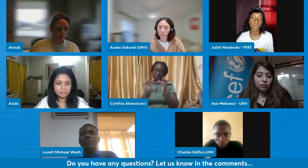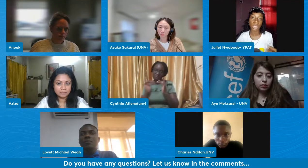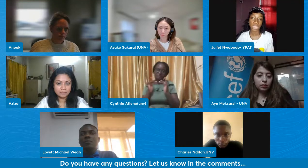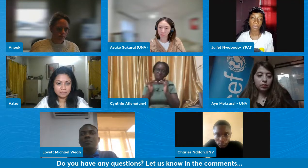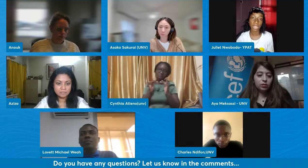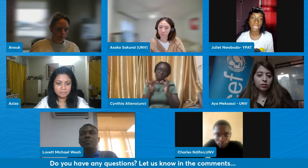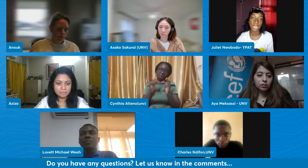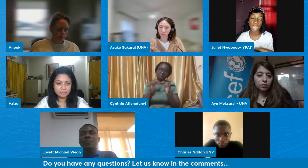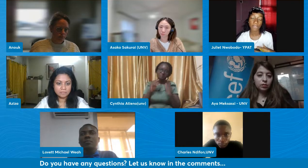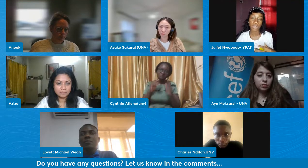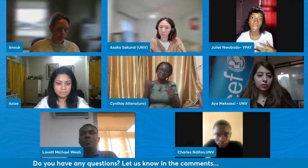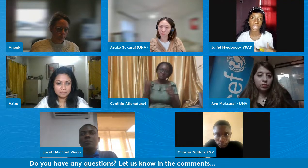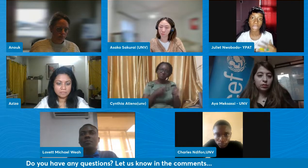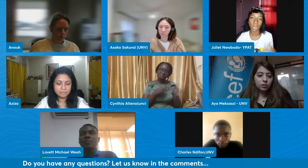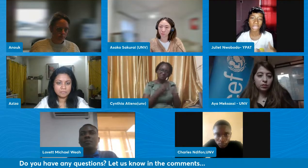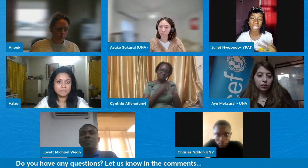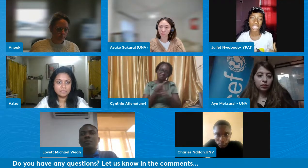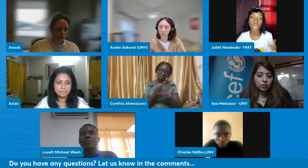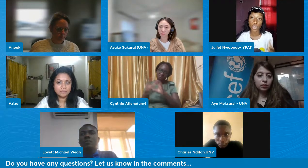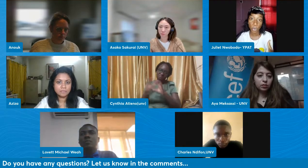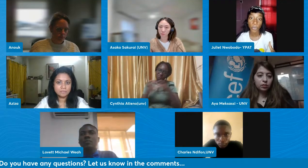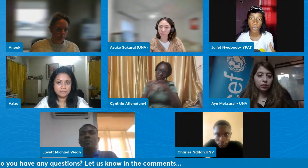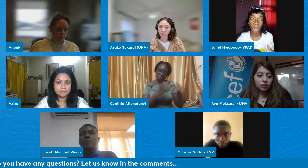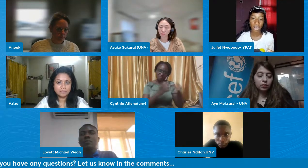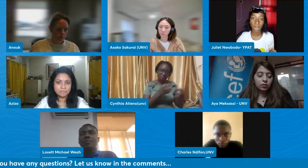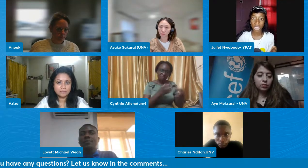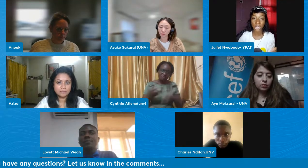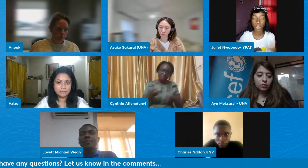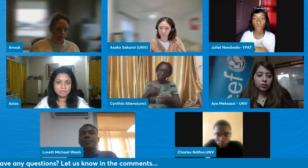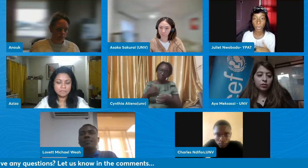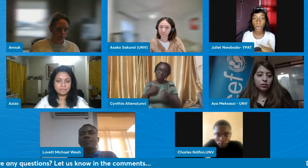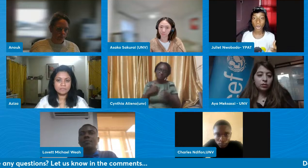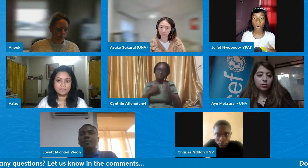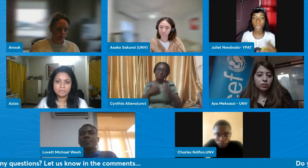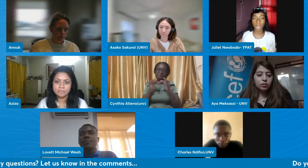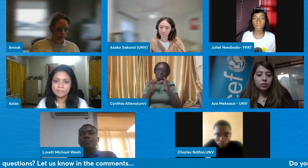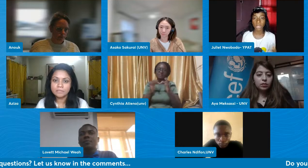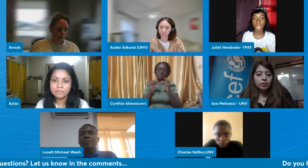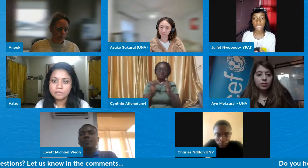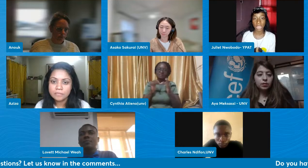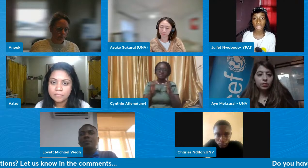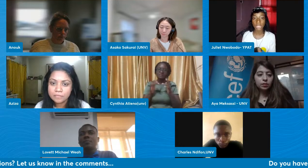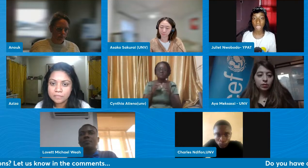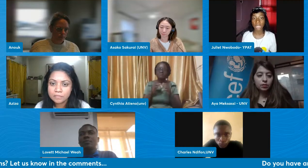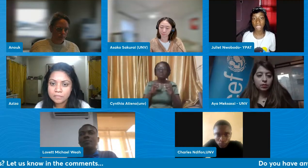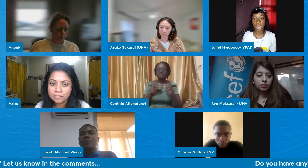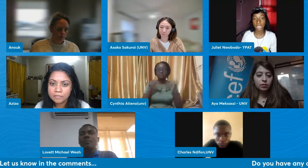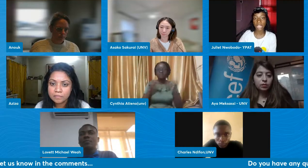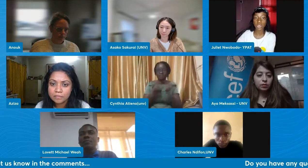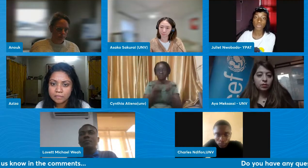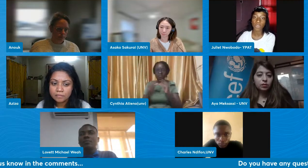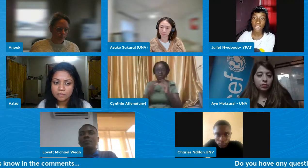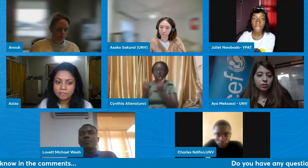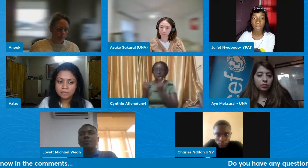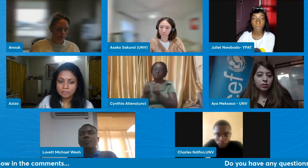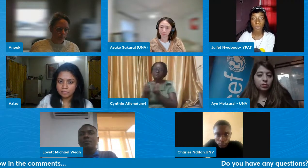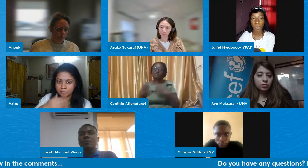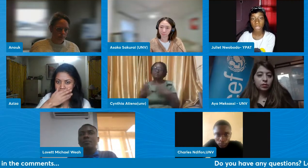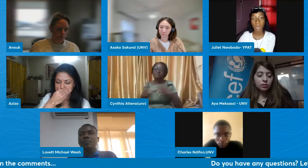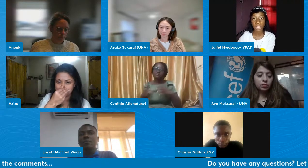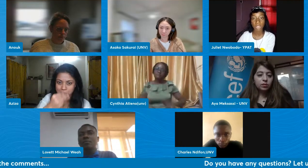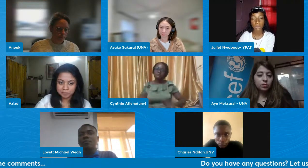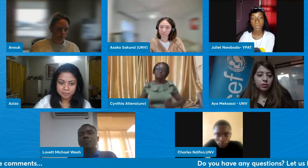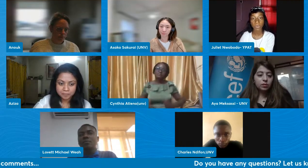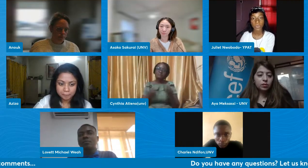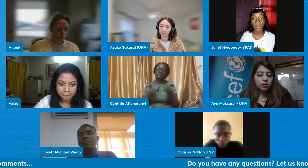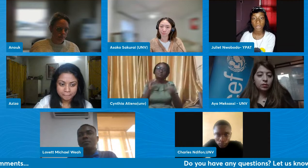people living with disabilities. They have a group. I can call it a group or a community. Yes, it's easier to find them